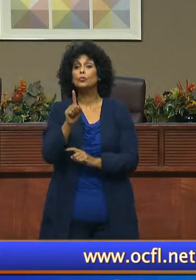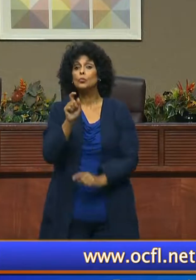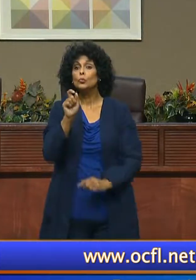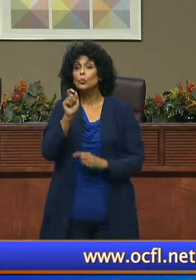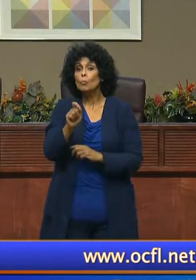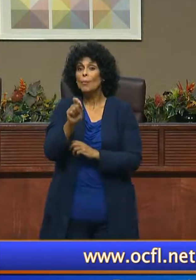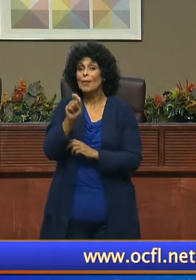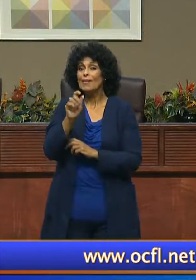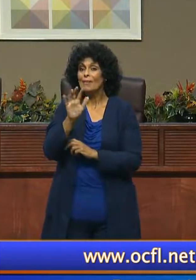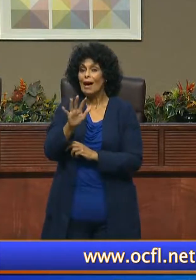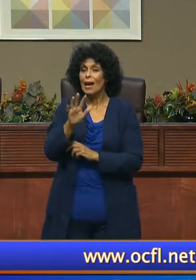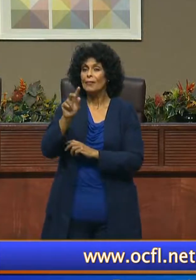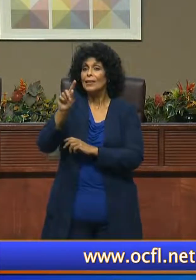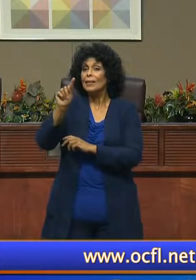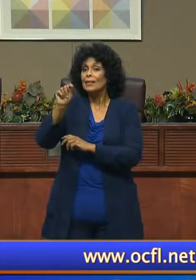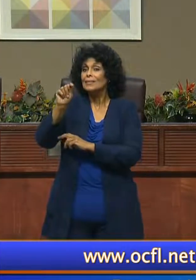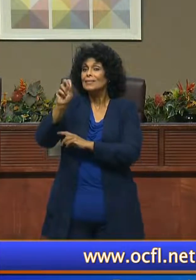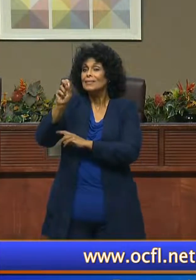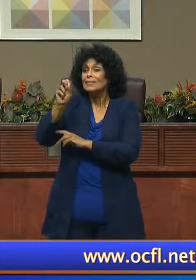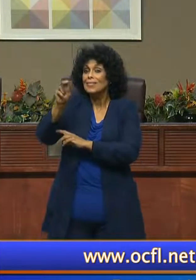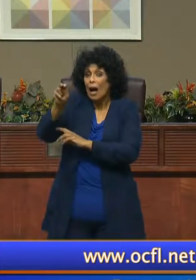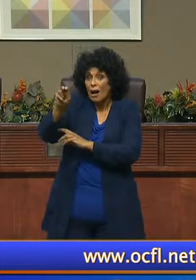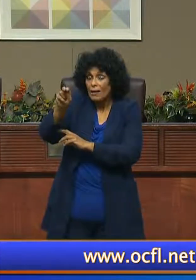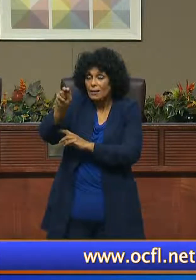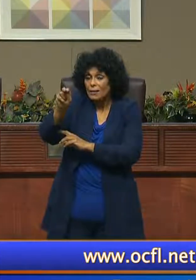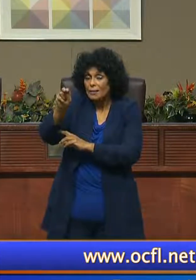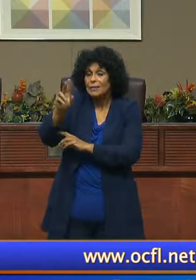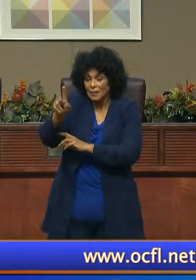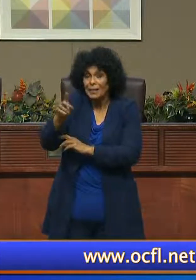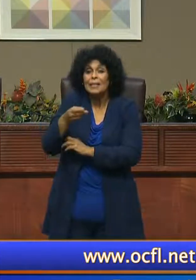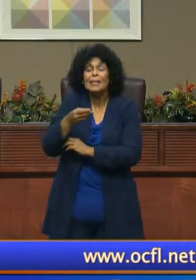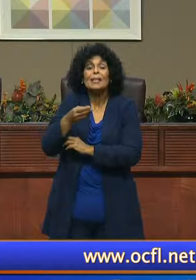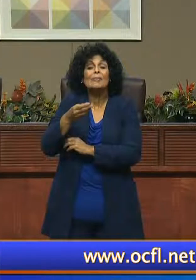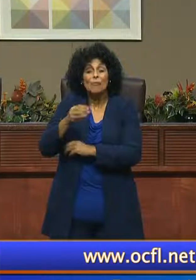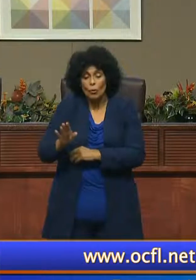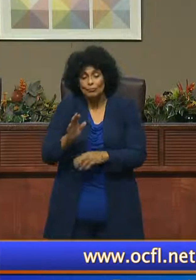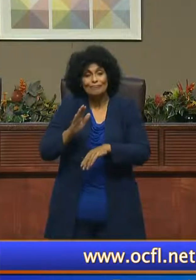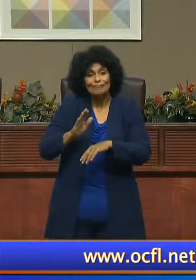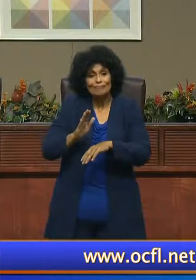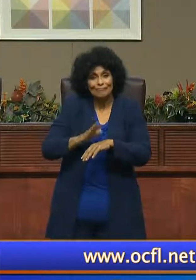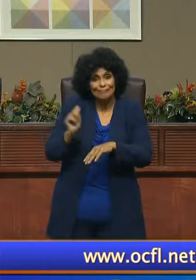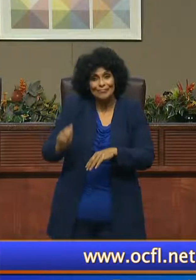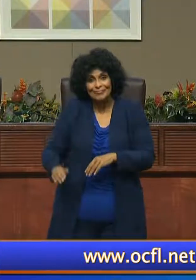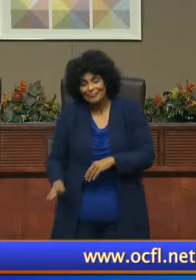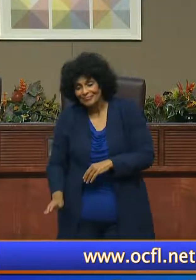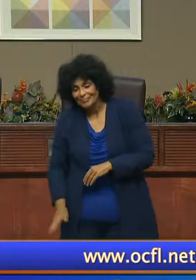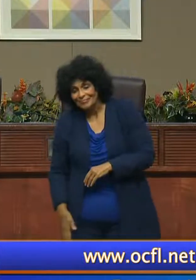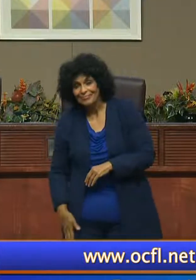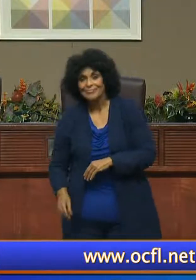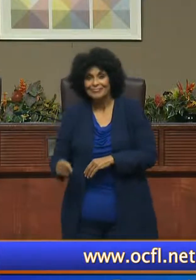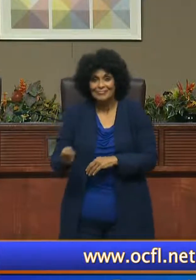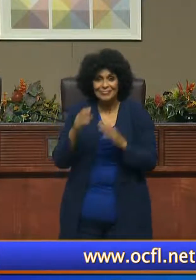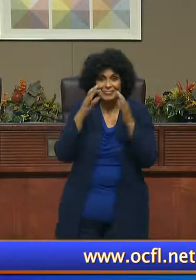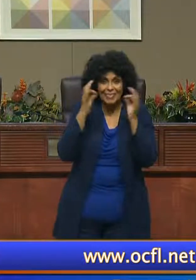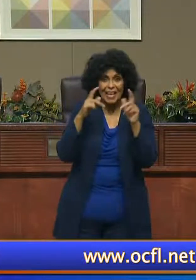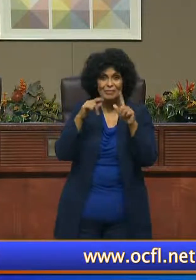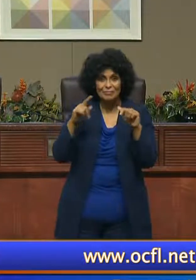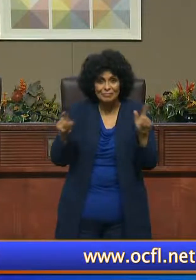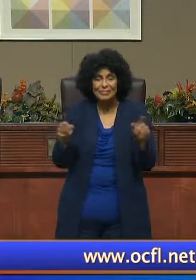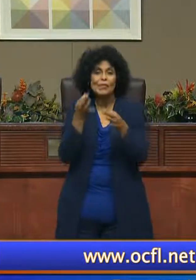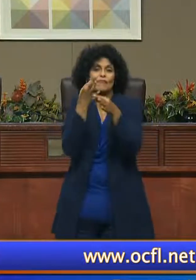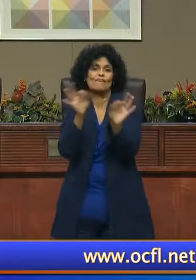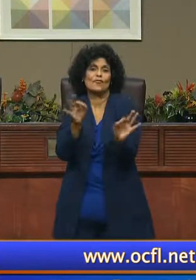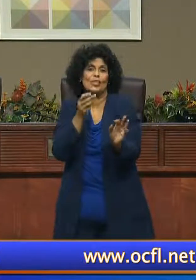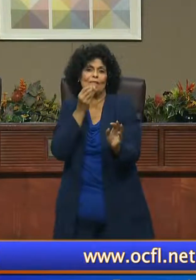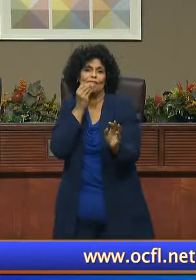of free pet food at Barnett Park, and individuals had to sign up for that, and sadly I have to